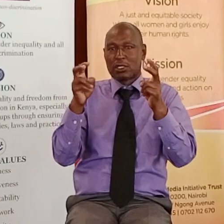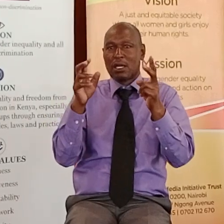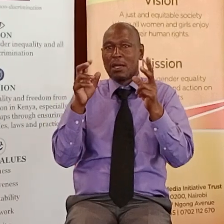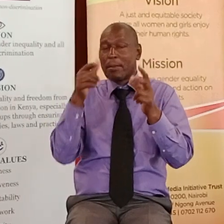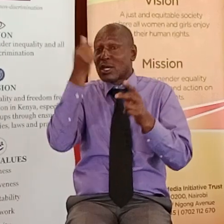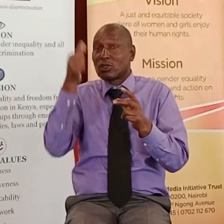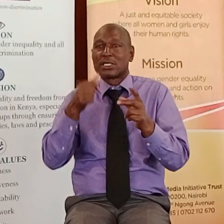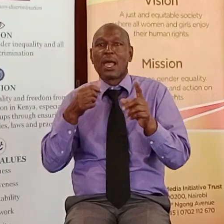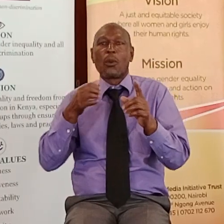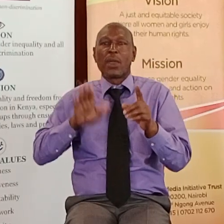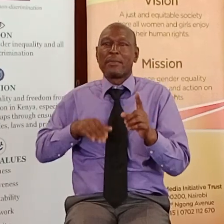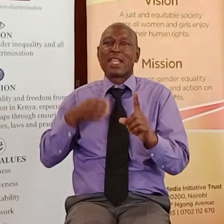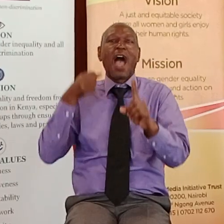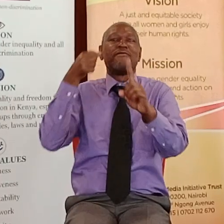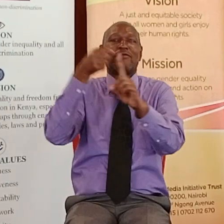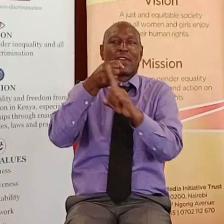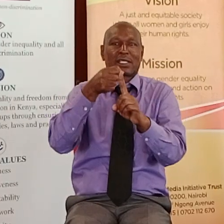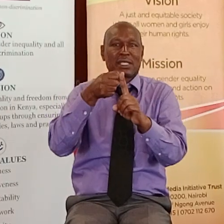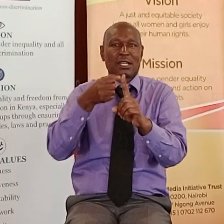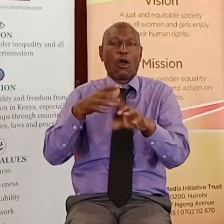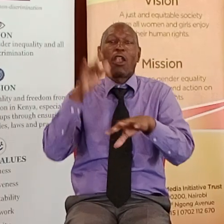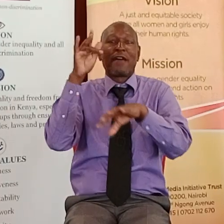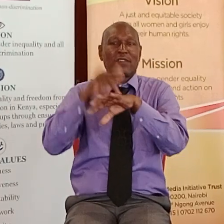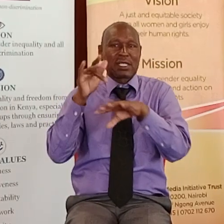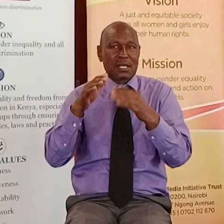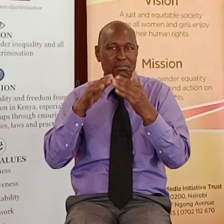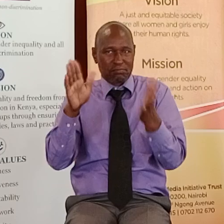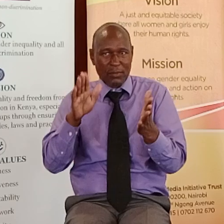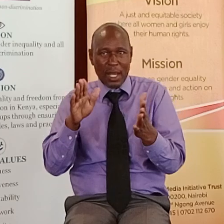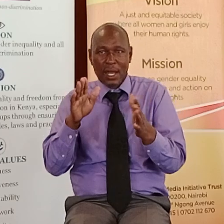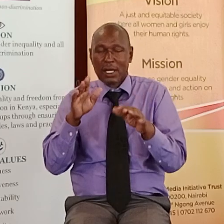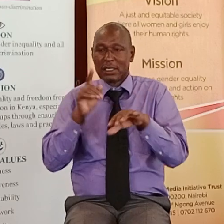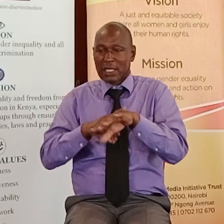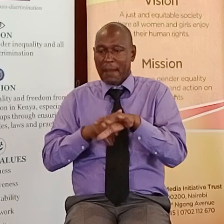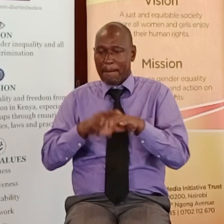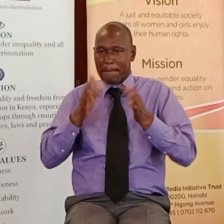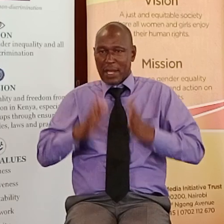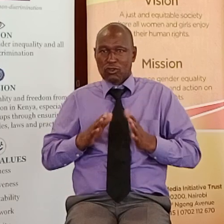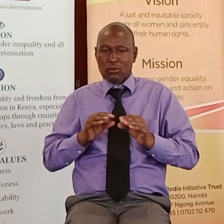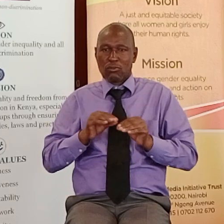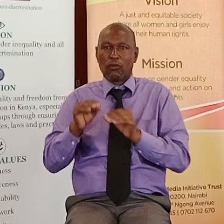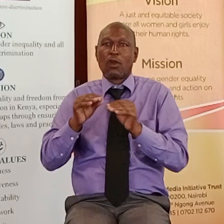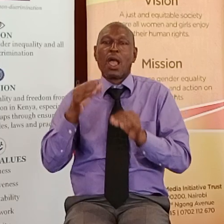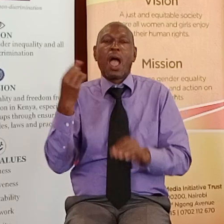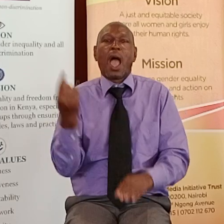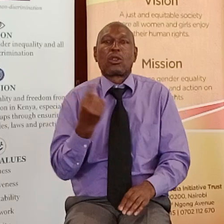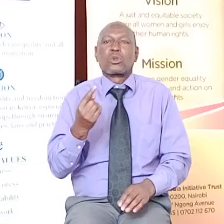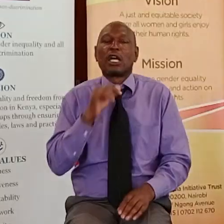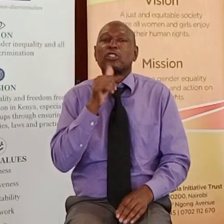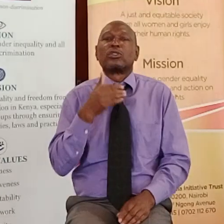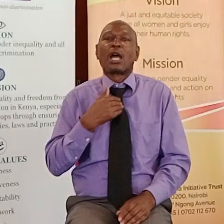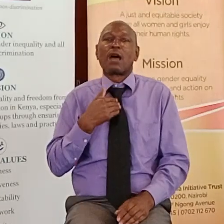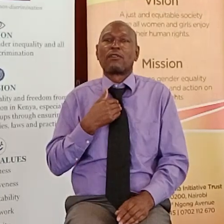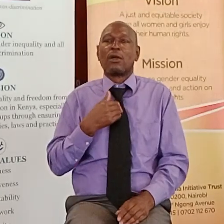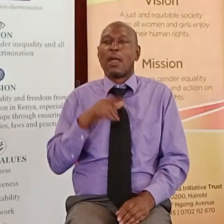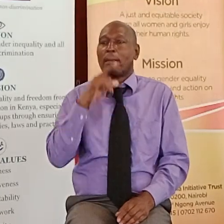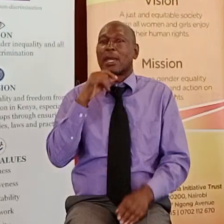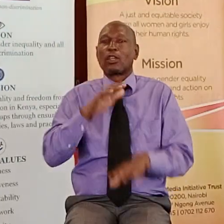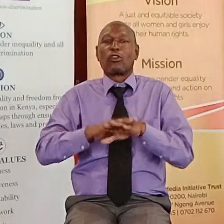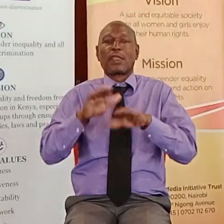we have also learned that when women move alone and we do not have men on the table, we might still need to do the catch